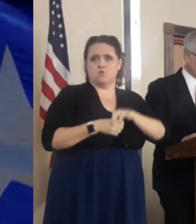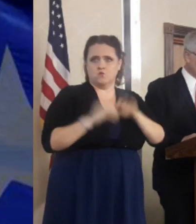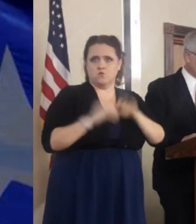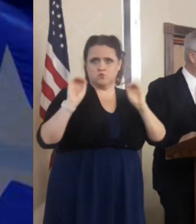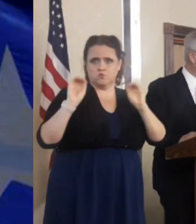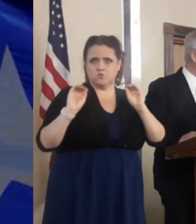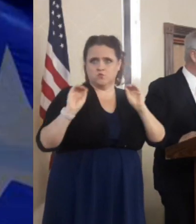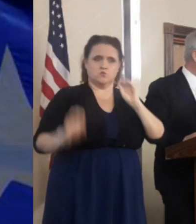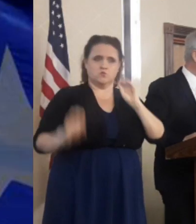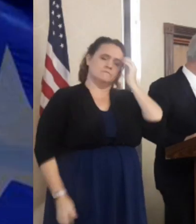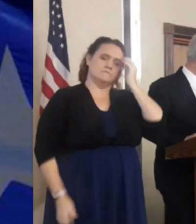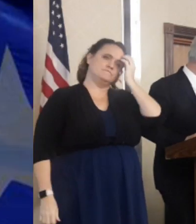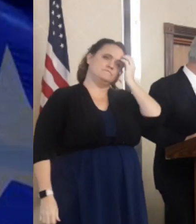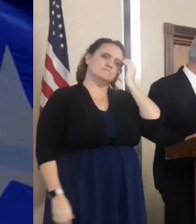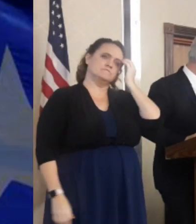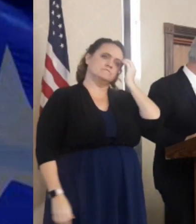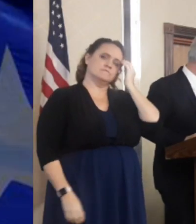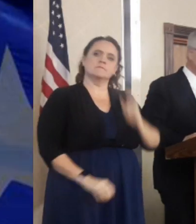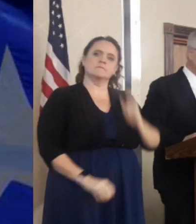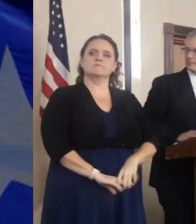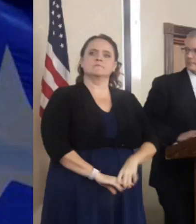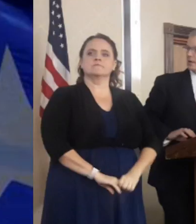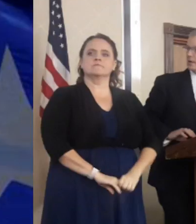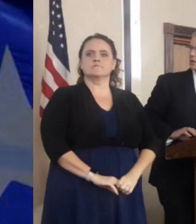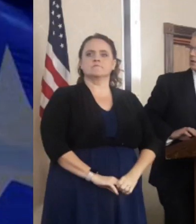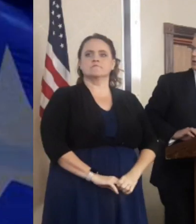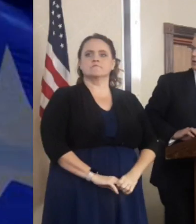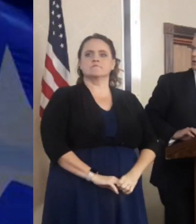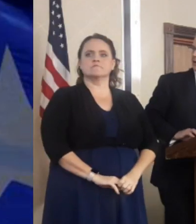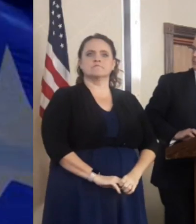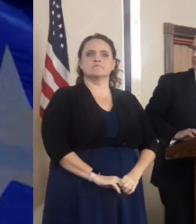for the specifics of the committees.